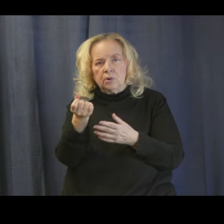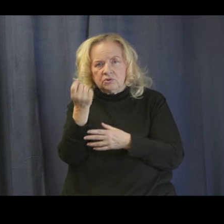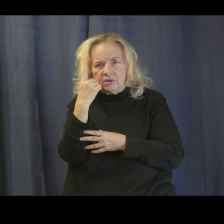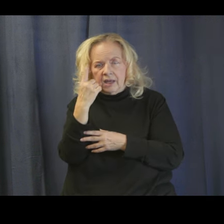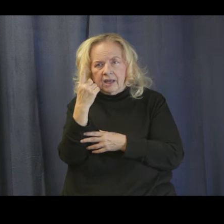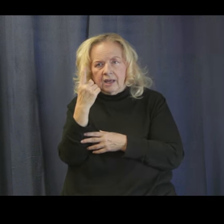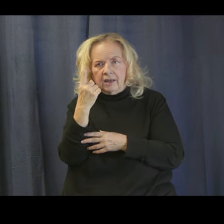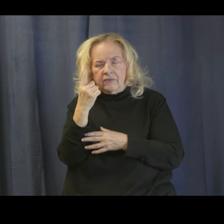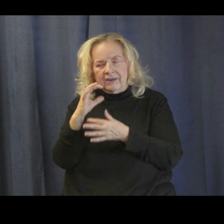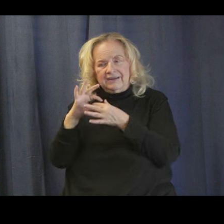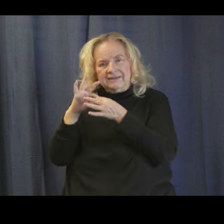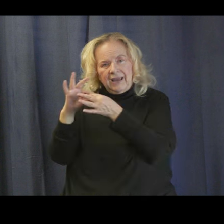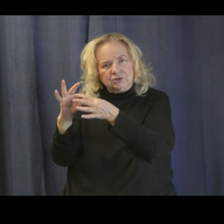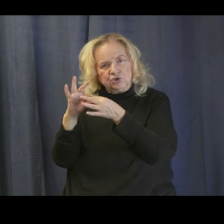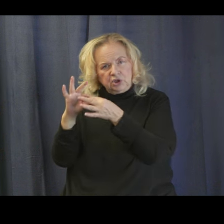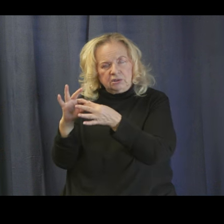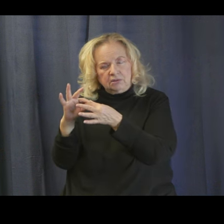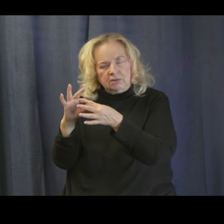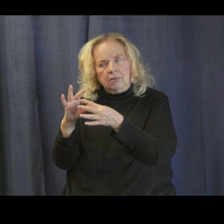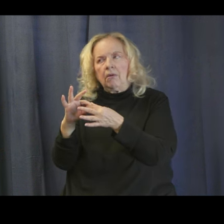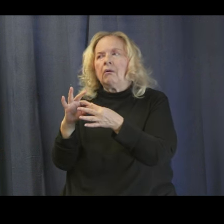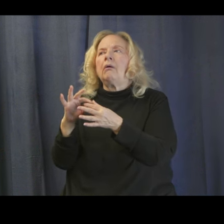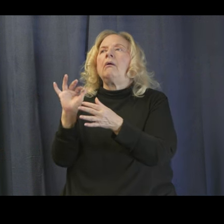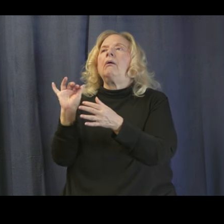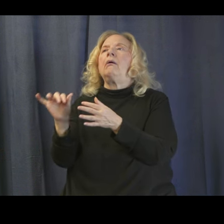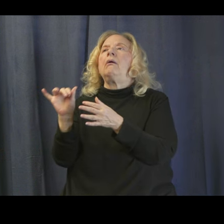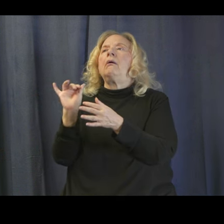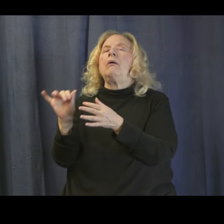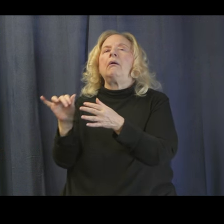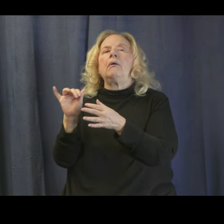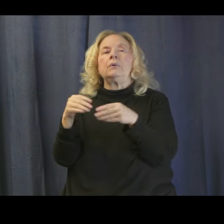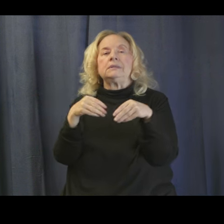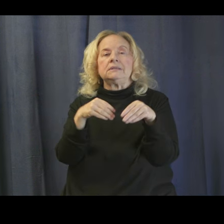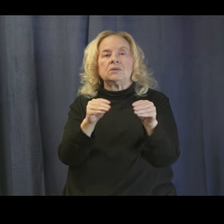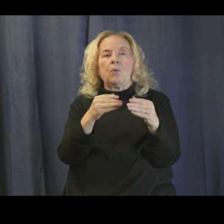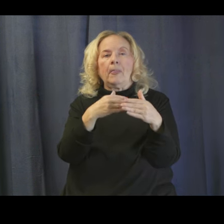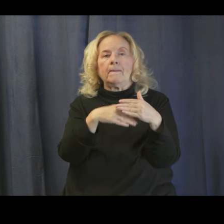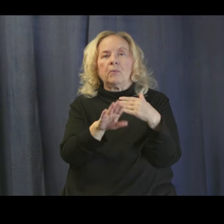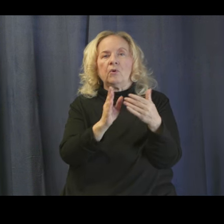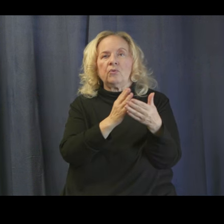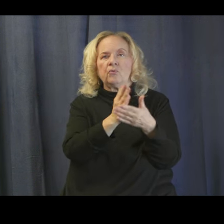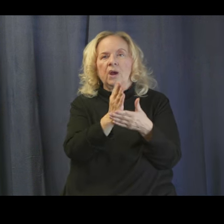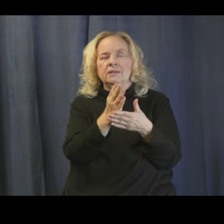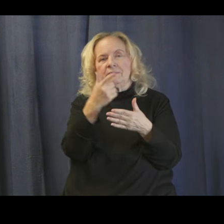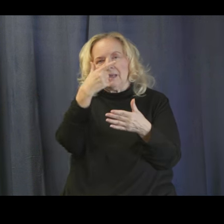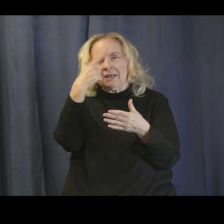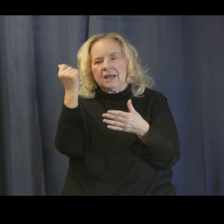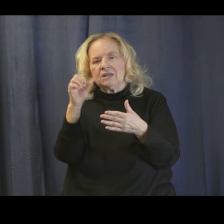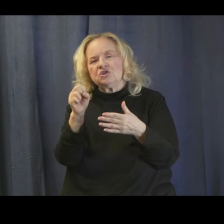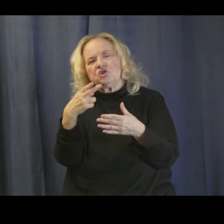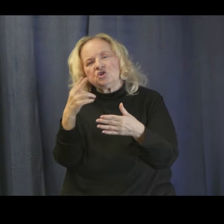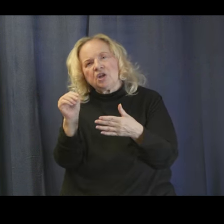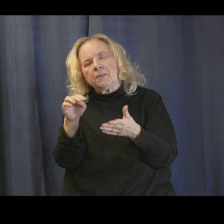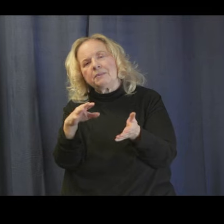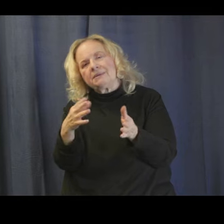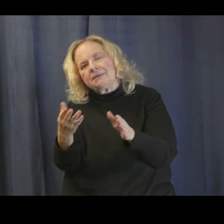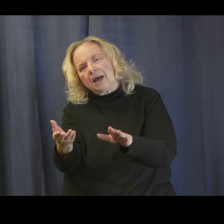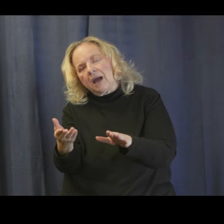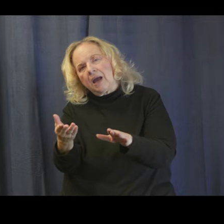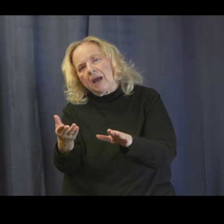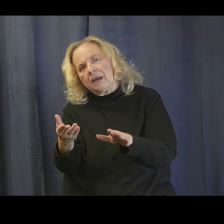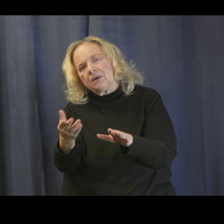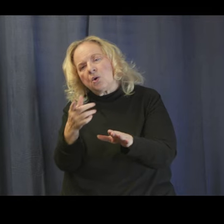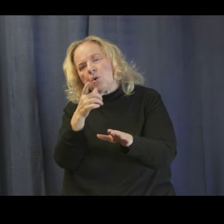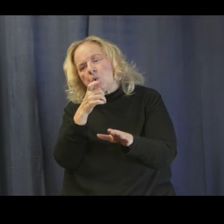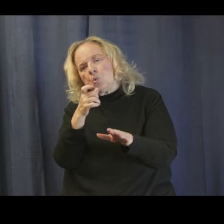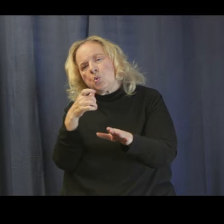you understand the connection, you realize when he's selling the birthright, it's because Shem has died.